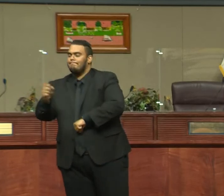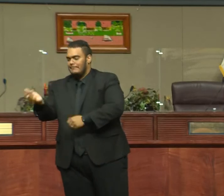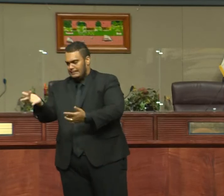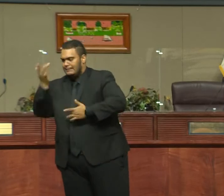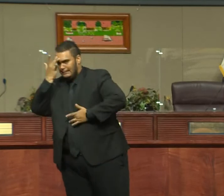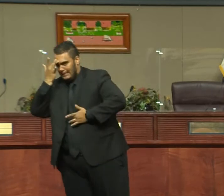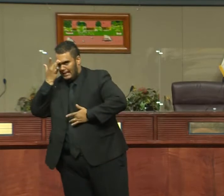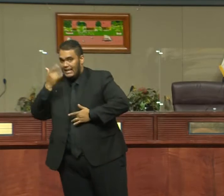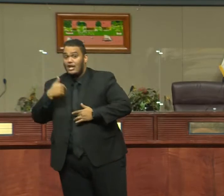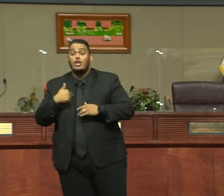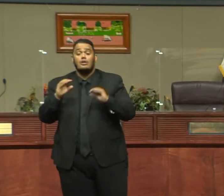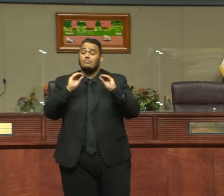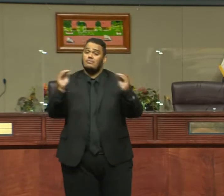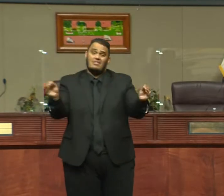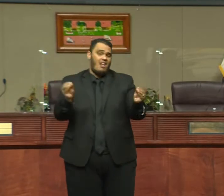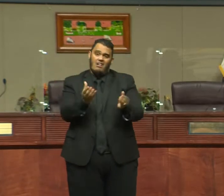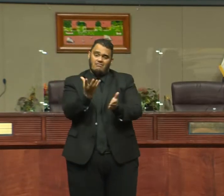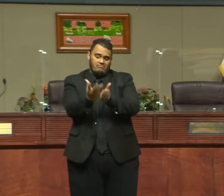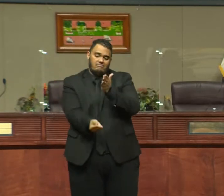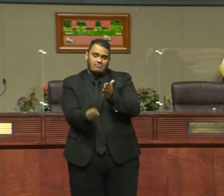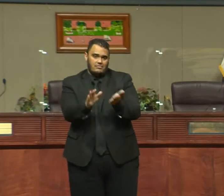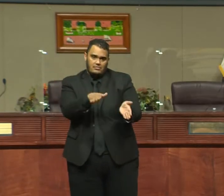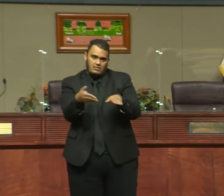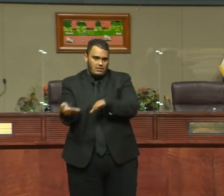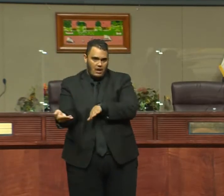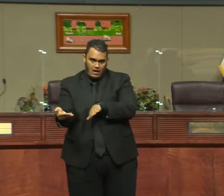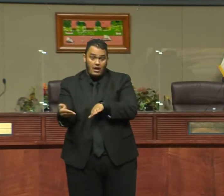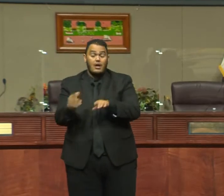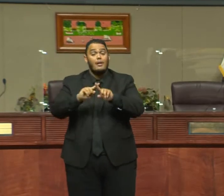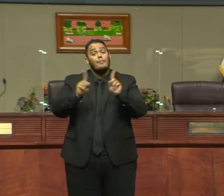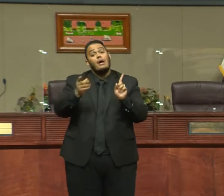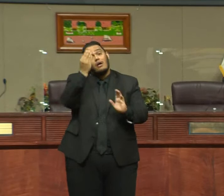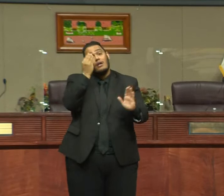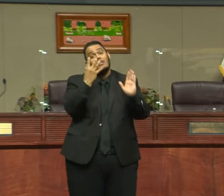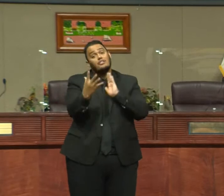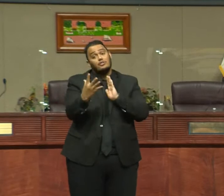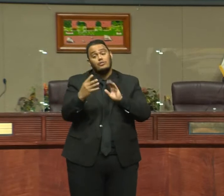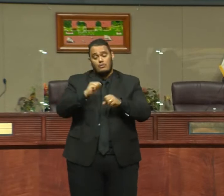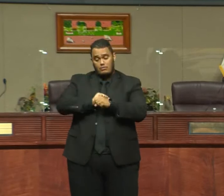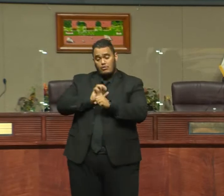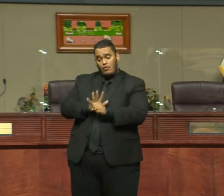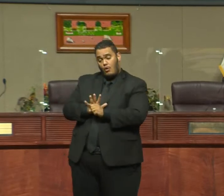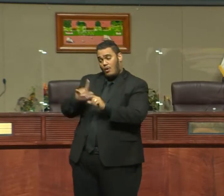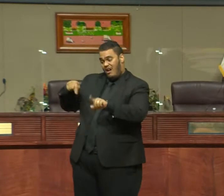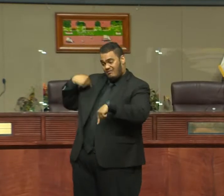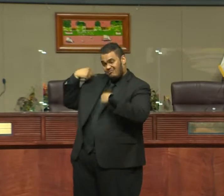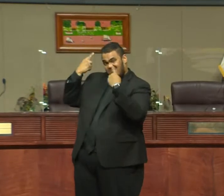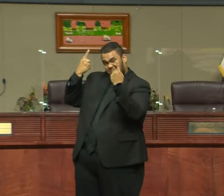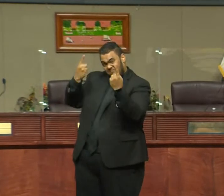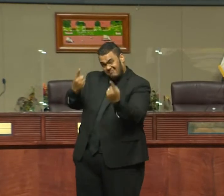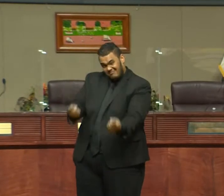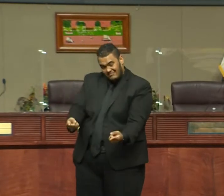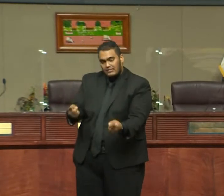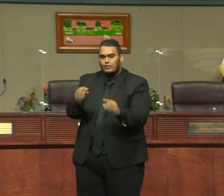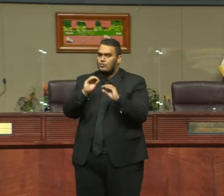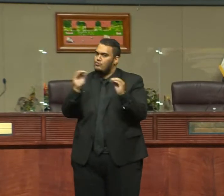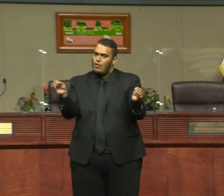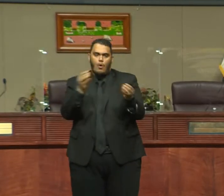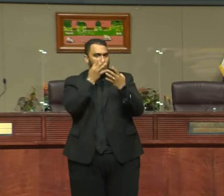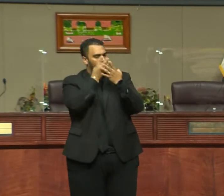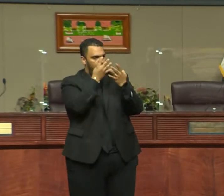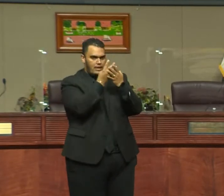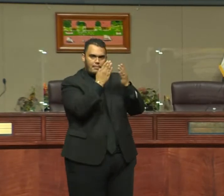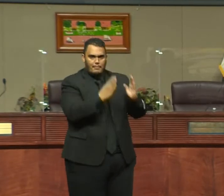pandemic, we have not seen any of our inmates die as a result of the COVID-19